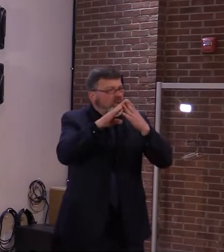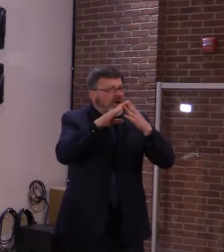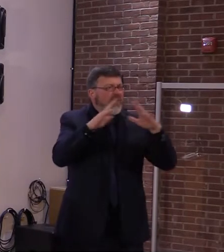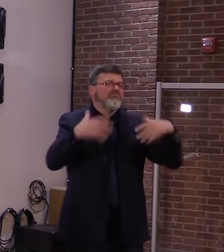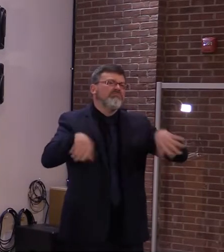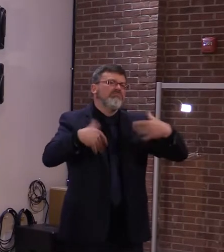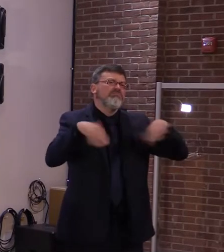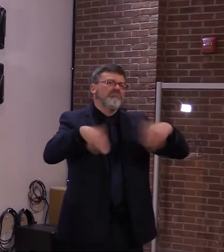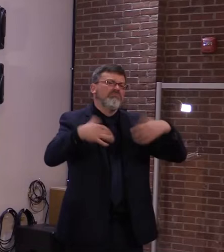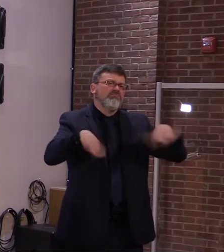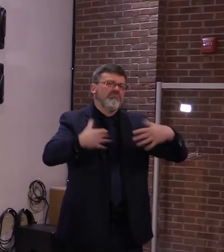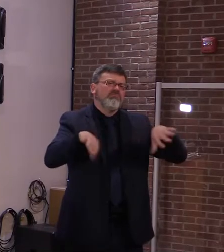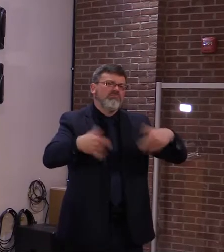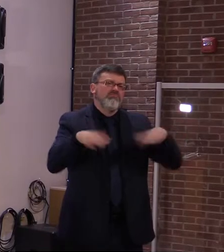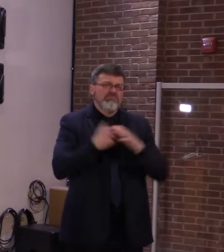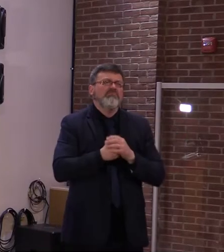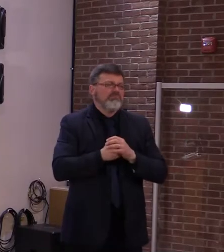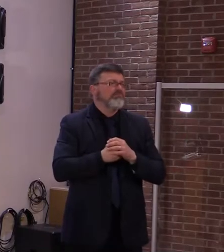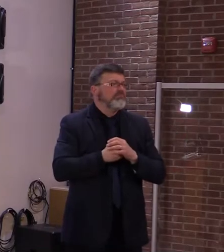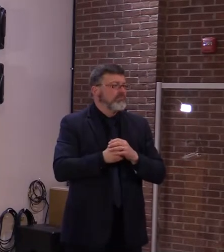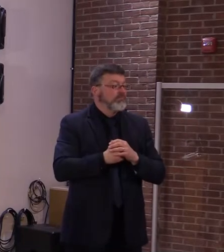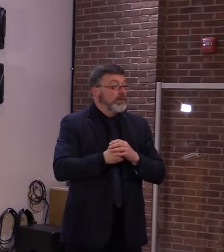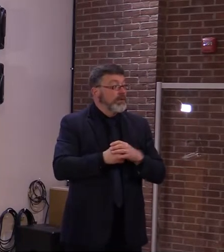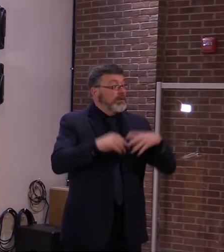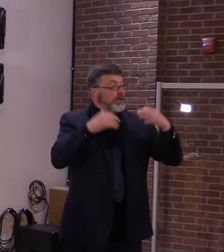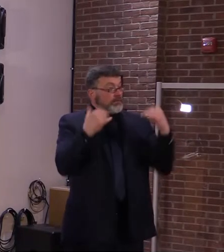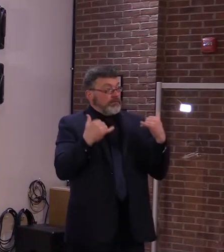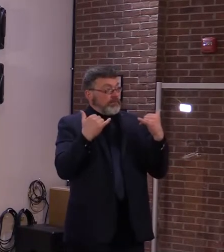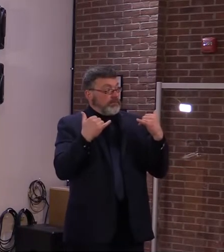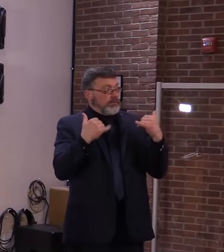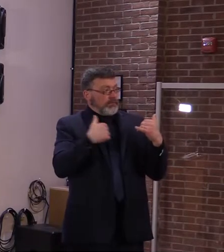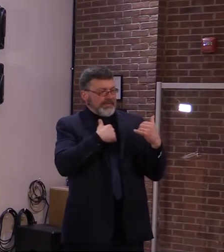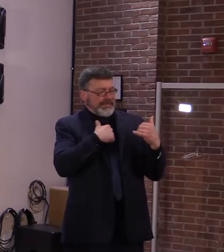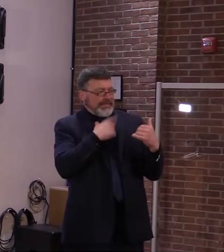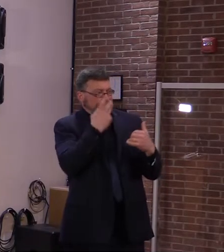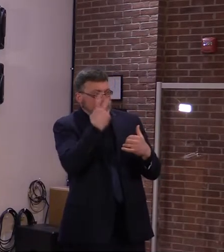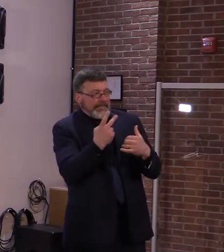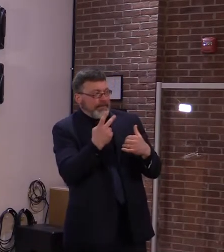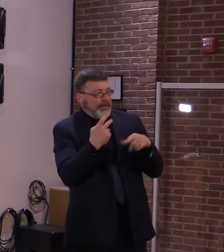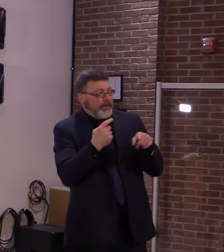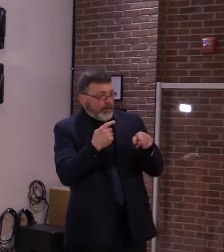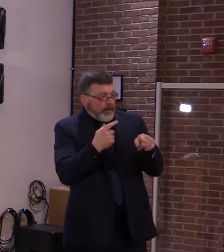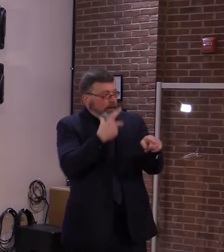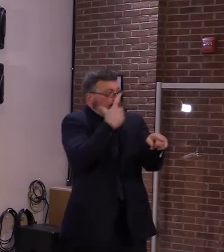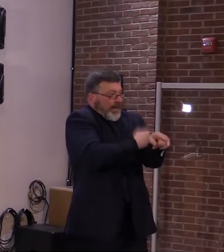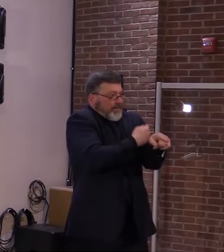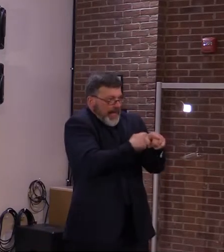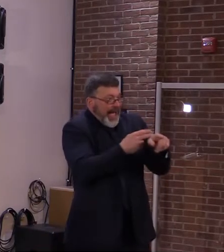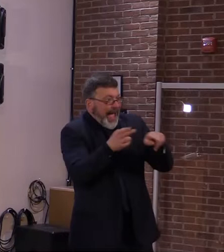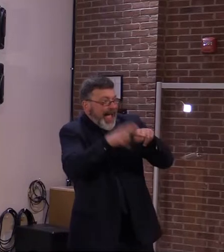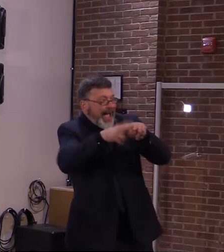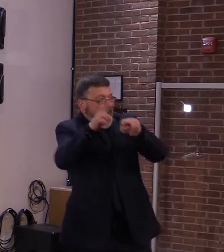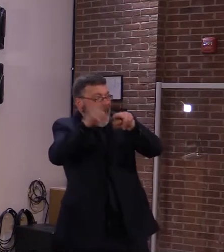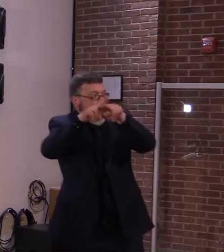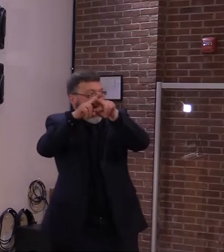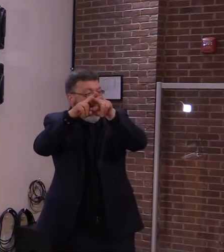in the vaccination effort where the impact on cases should become apparent and seems to be doing